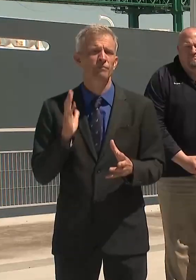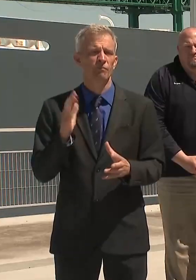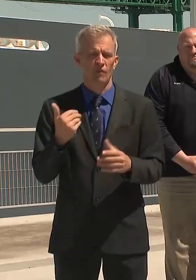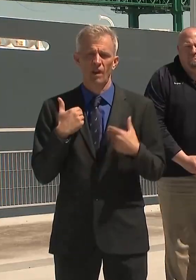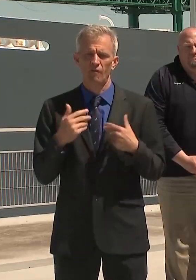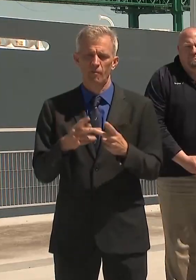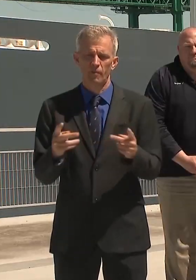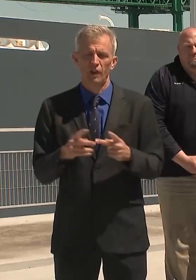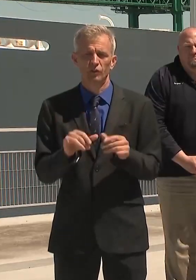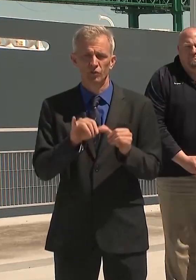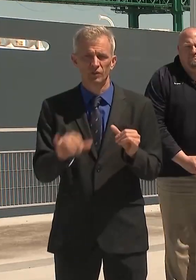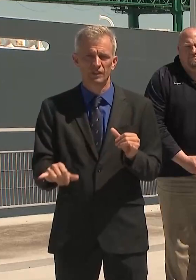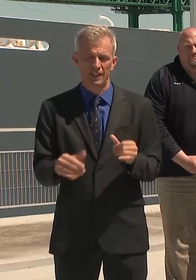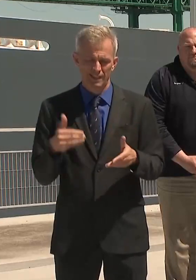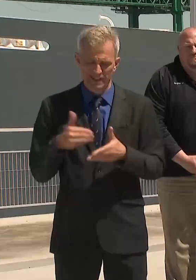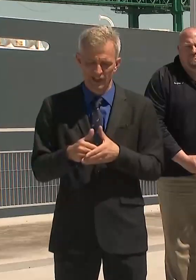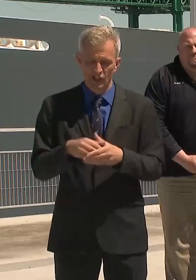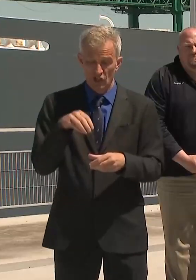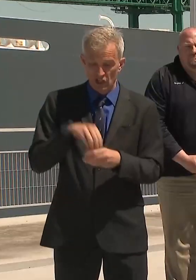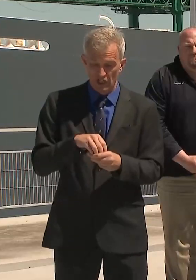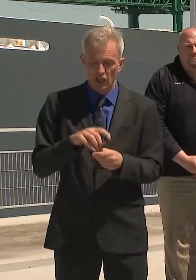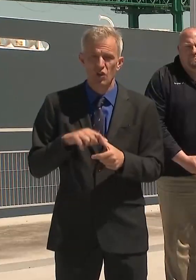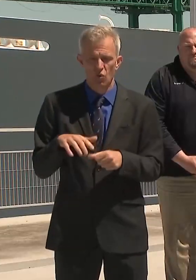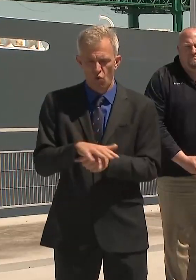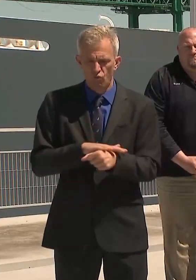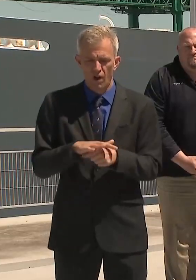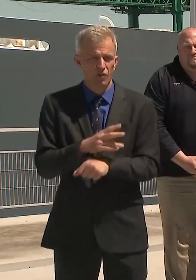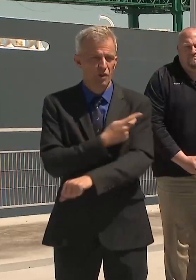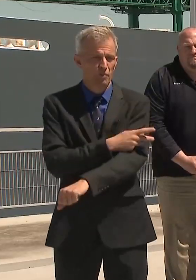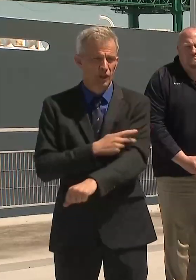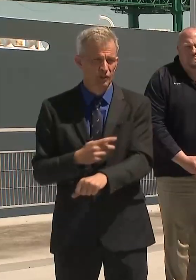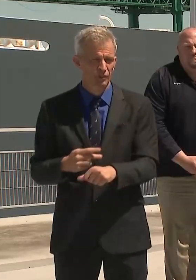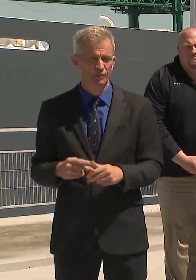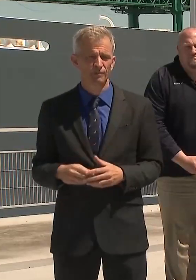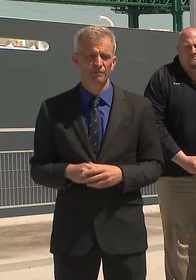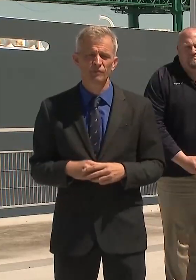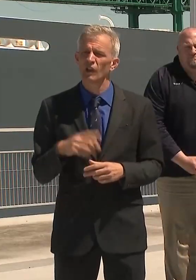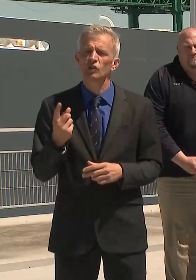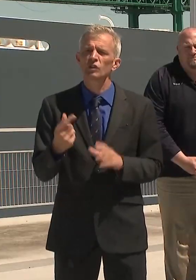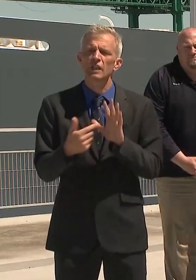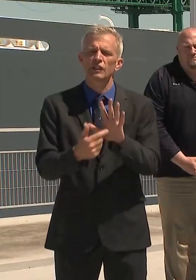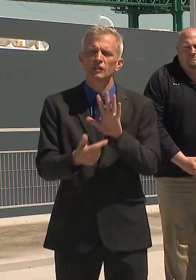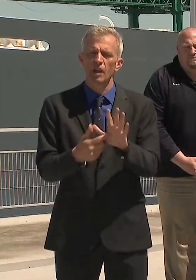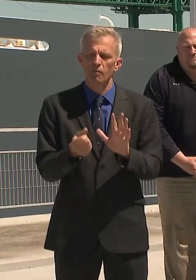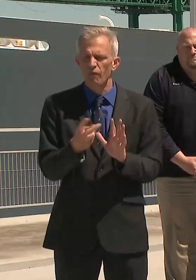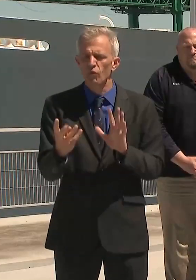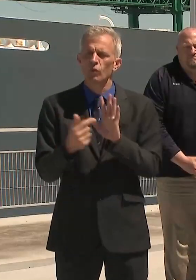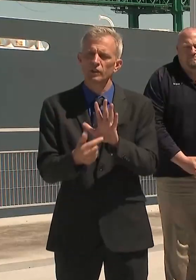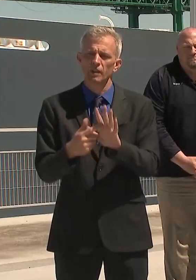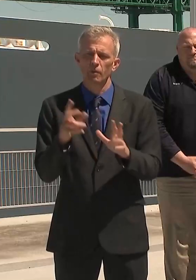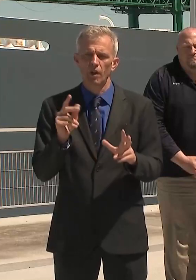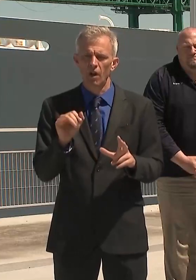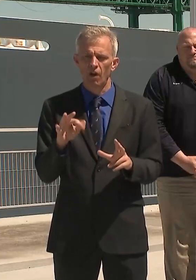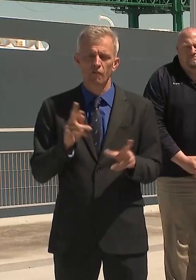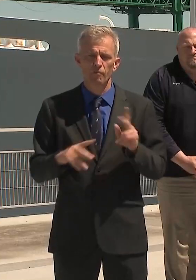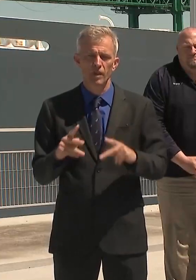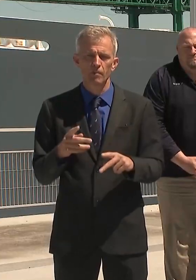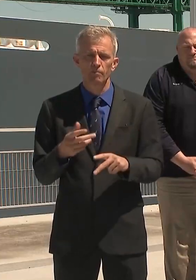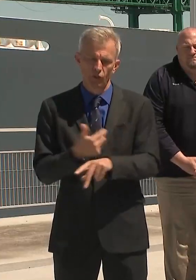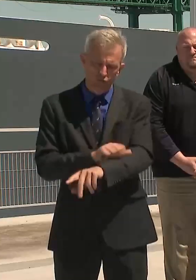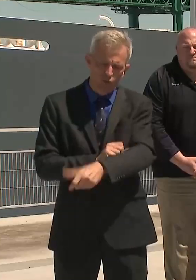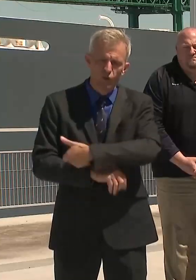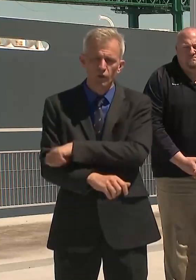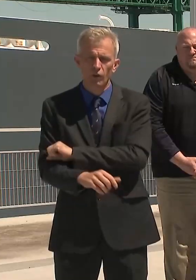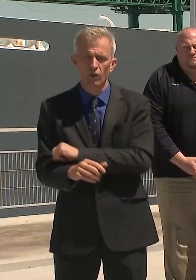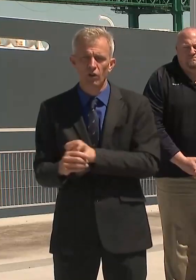to stay near, in and around their patients. Just examples, proof points of people stepping up and stepping in. We have